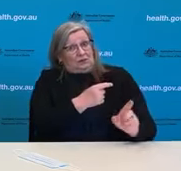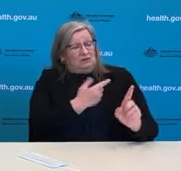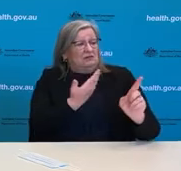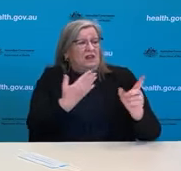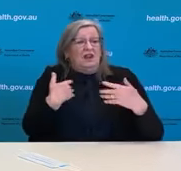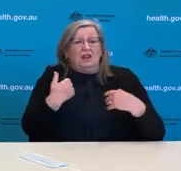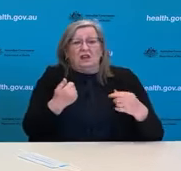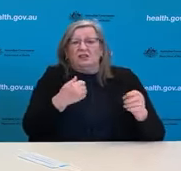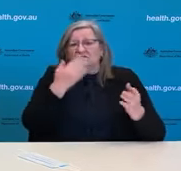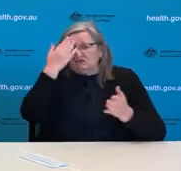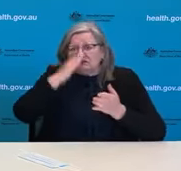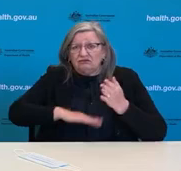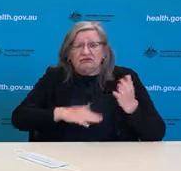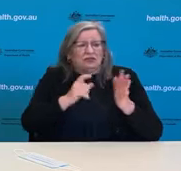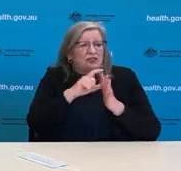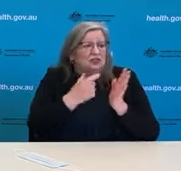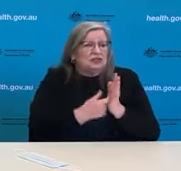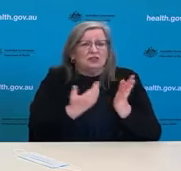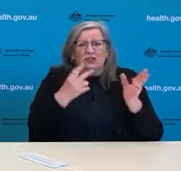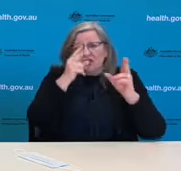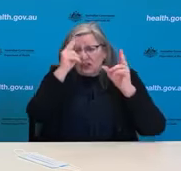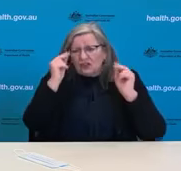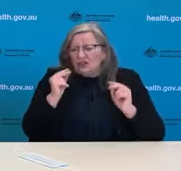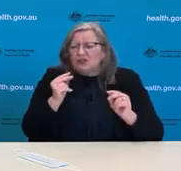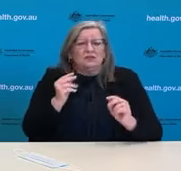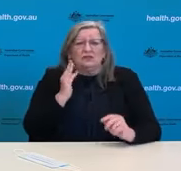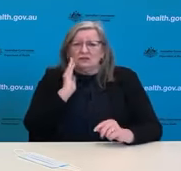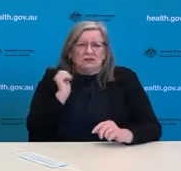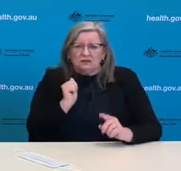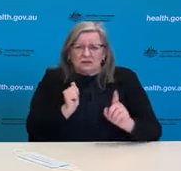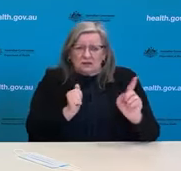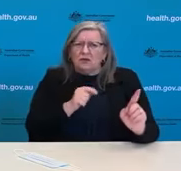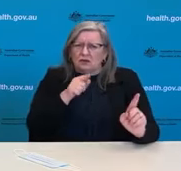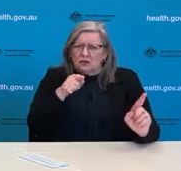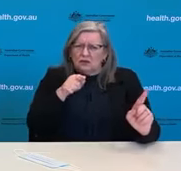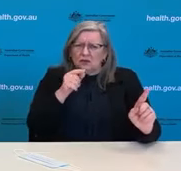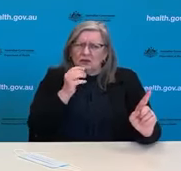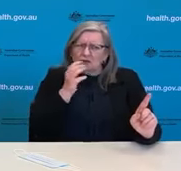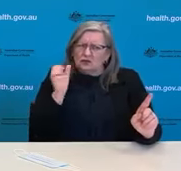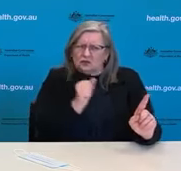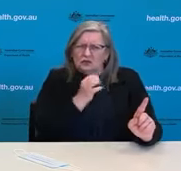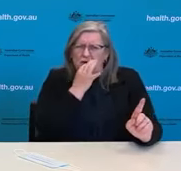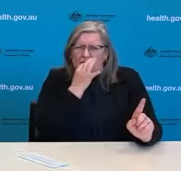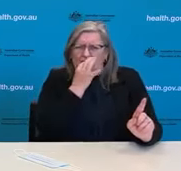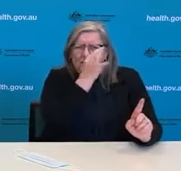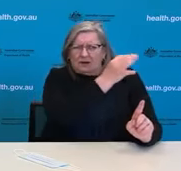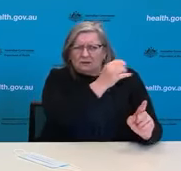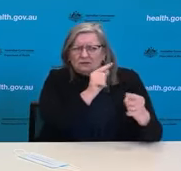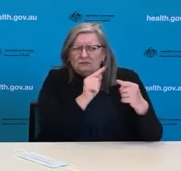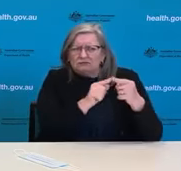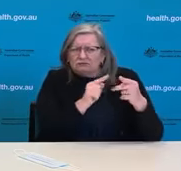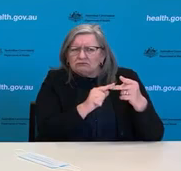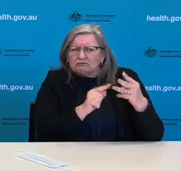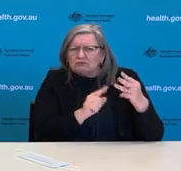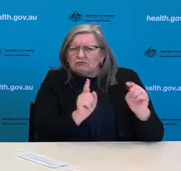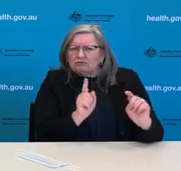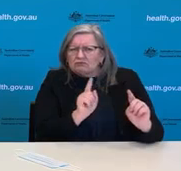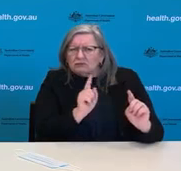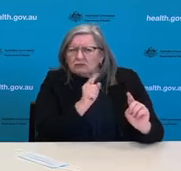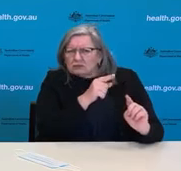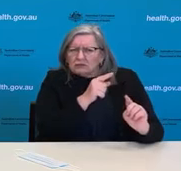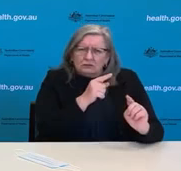or a nurse. And you should feel free to ask whatever questions you need to ask from the person who is giving you the